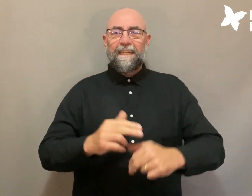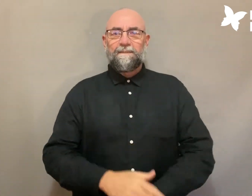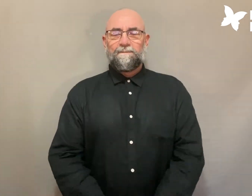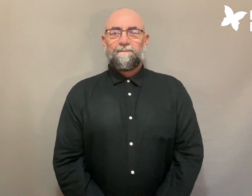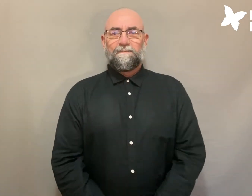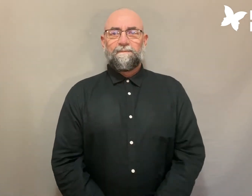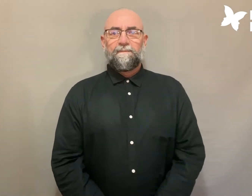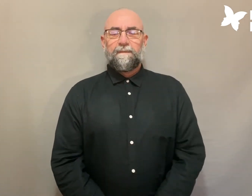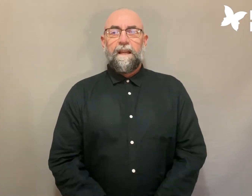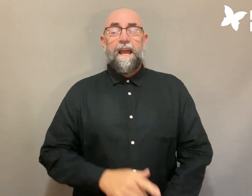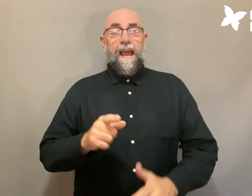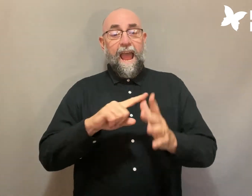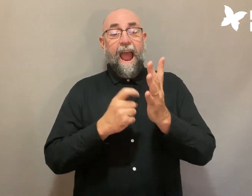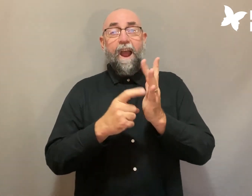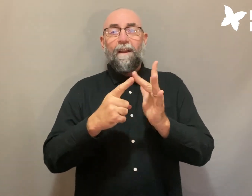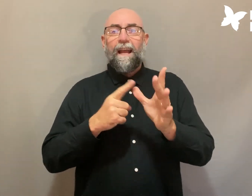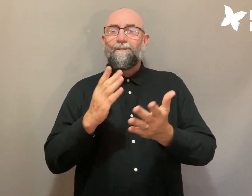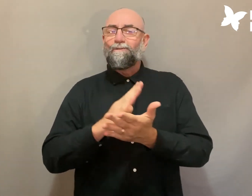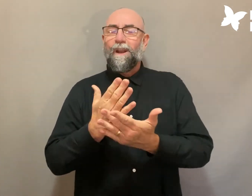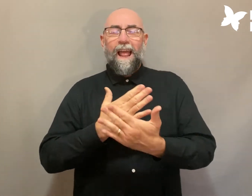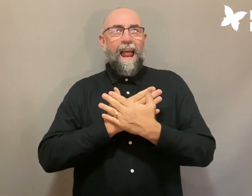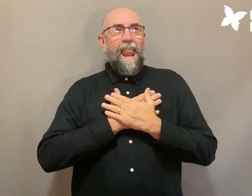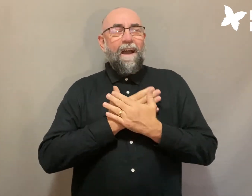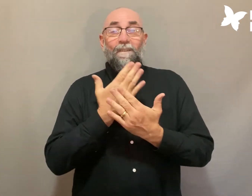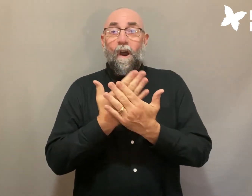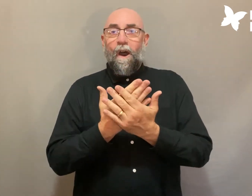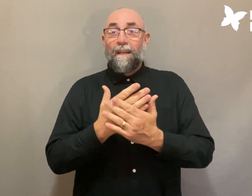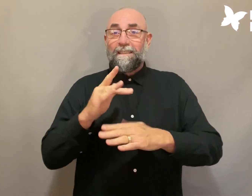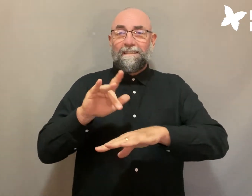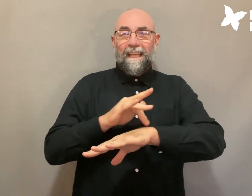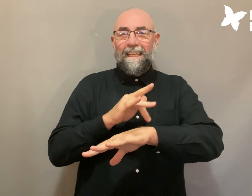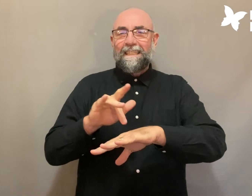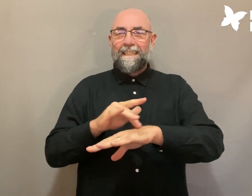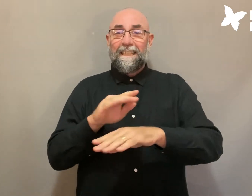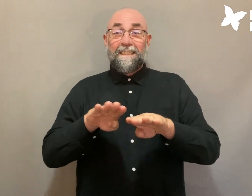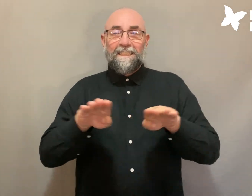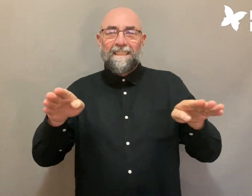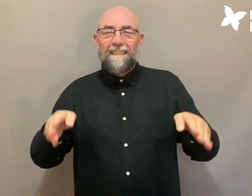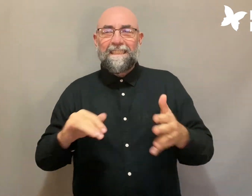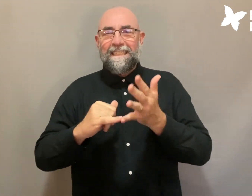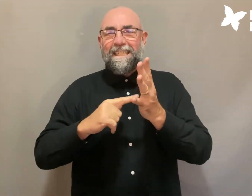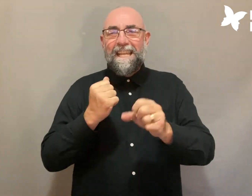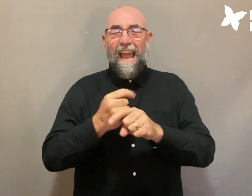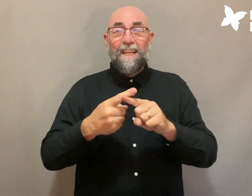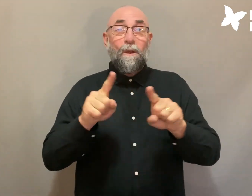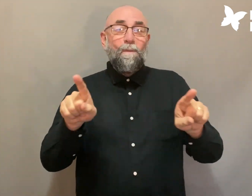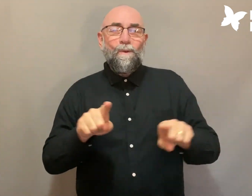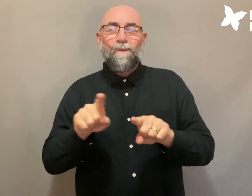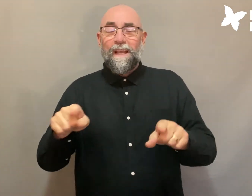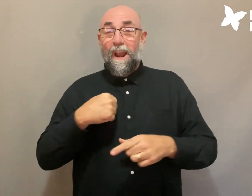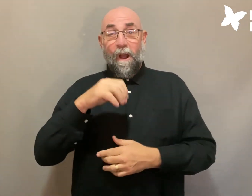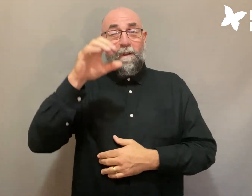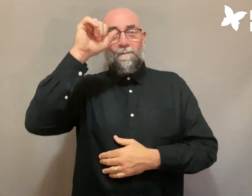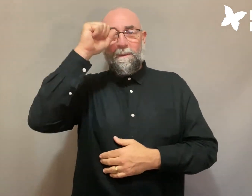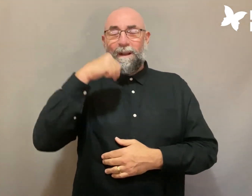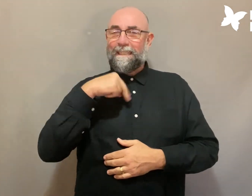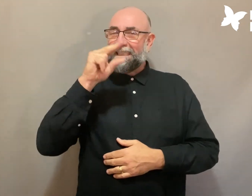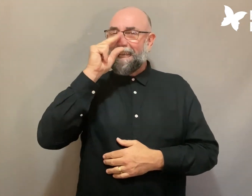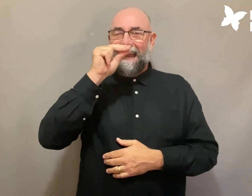She had a pure love for the stage and music, and that's all I remember. It was something else to be on the